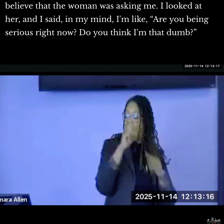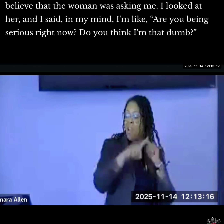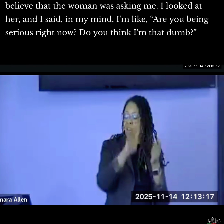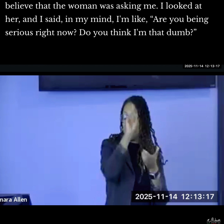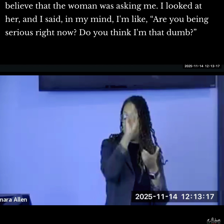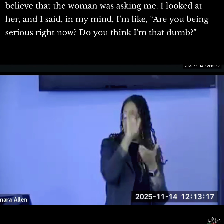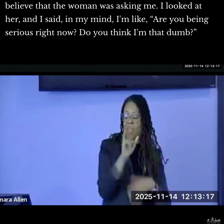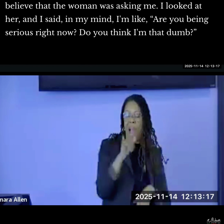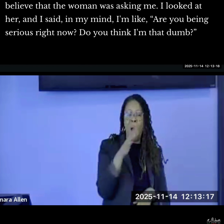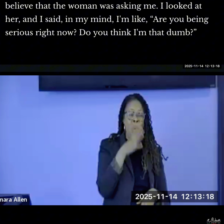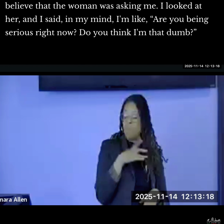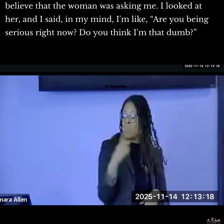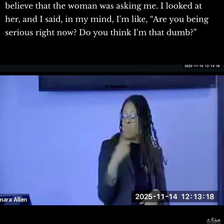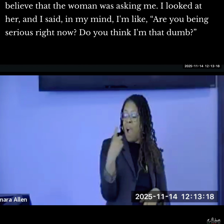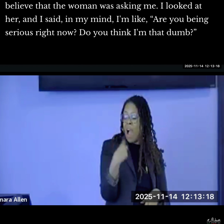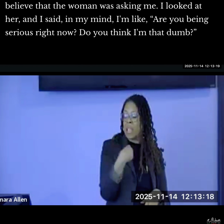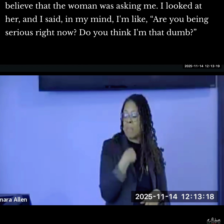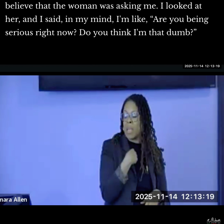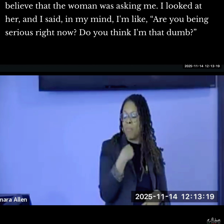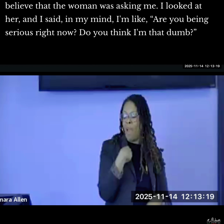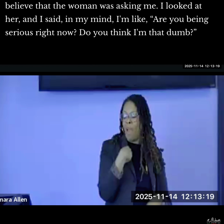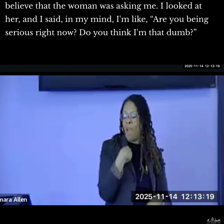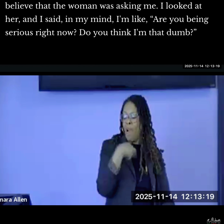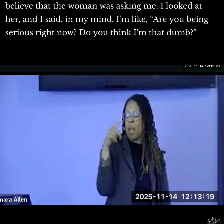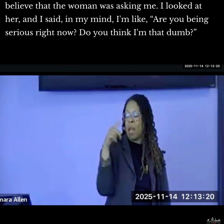said, "What's this?"